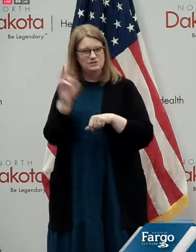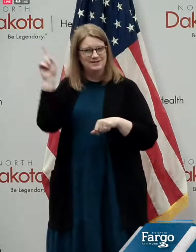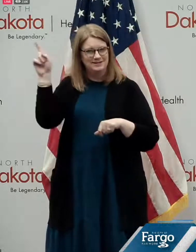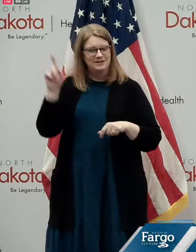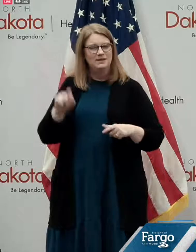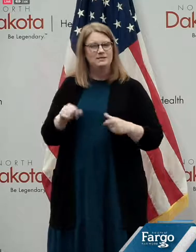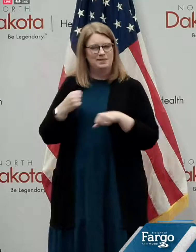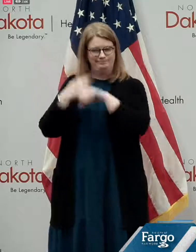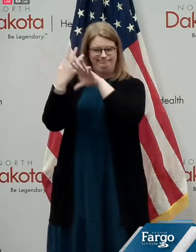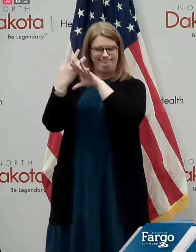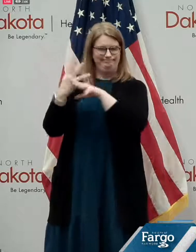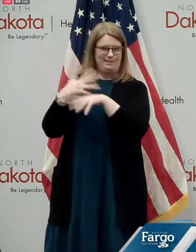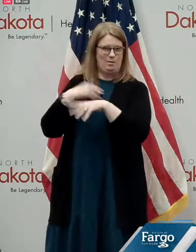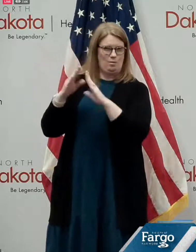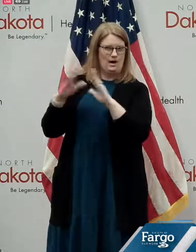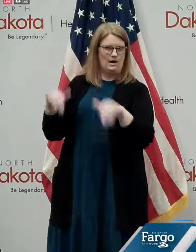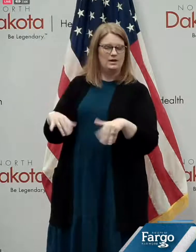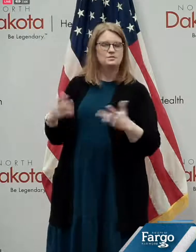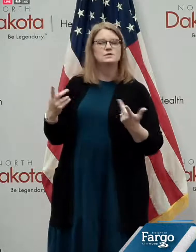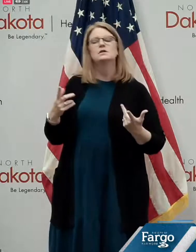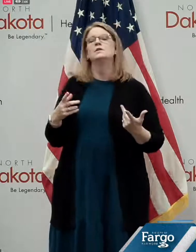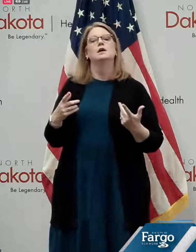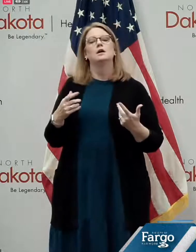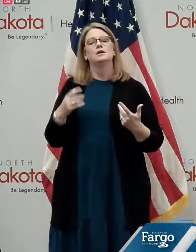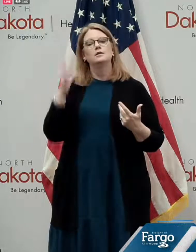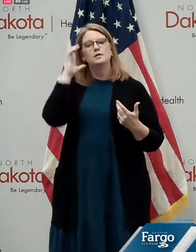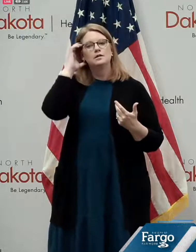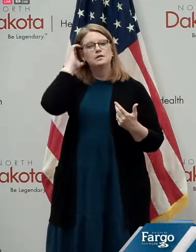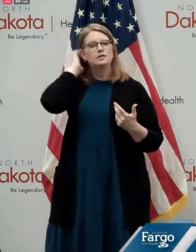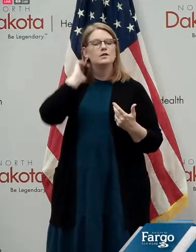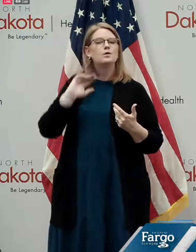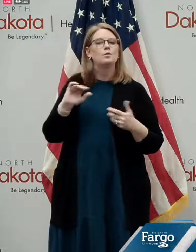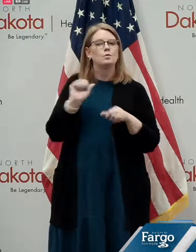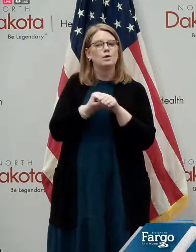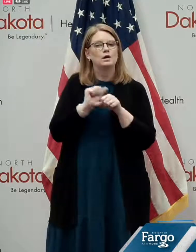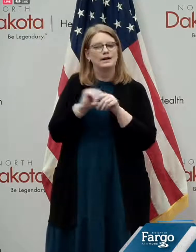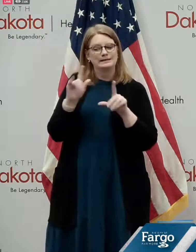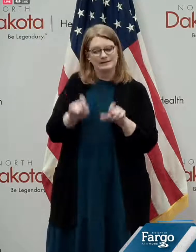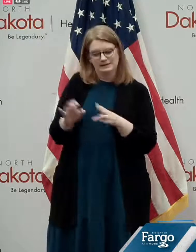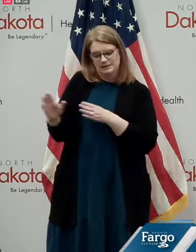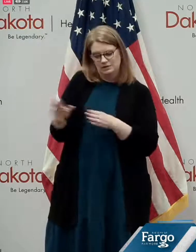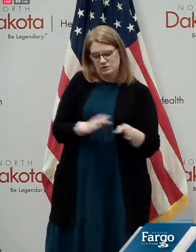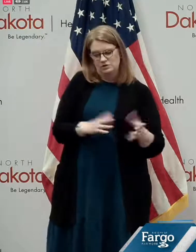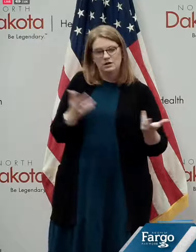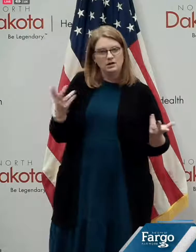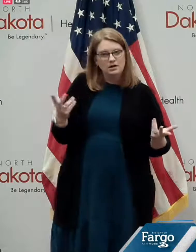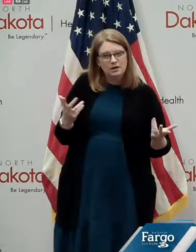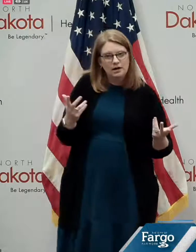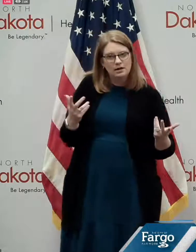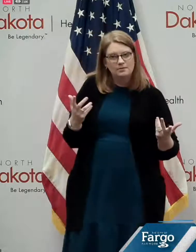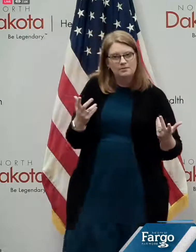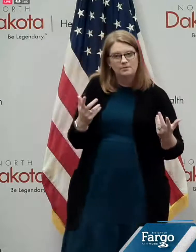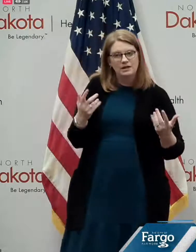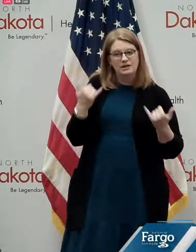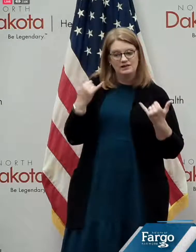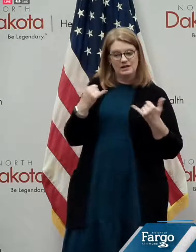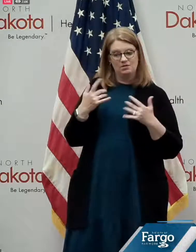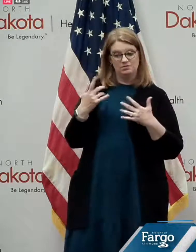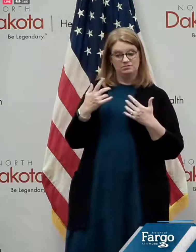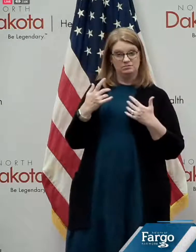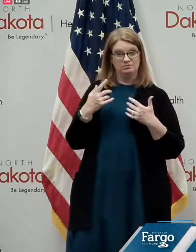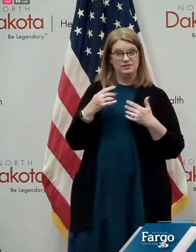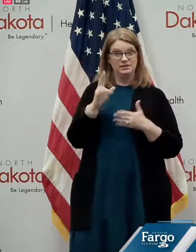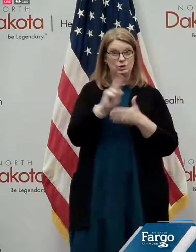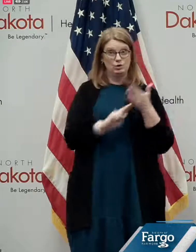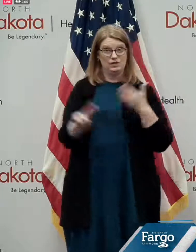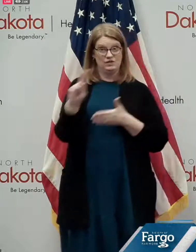and including key members of the task force that are working on testing strategy, because we know that when you get back to having university students all